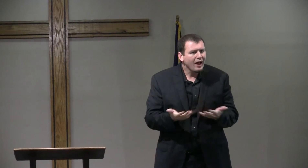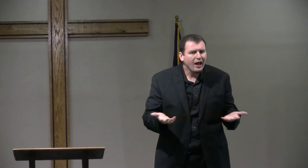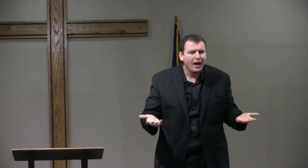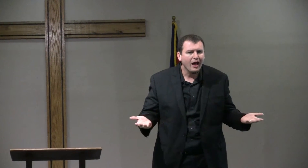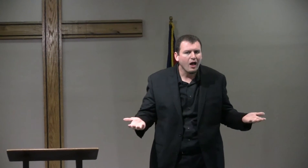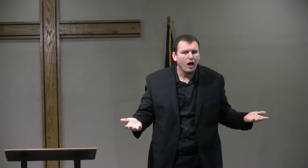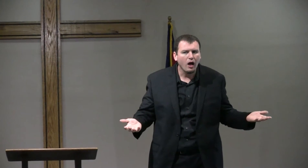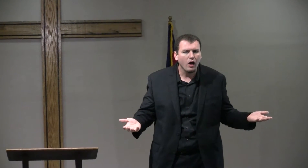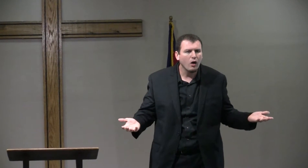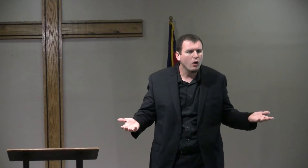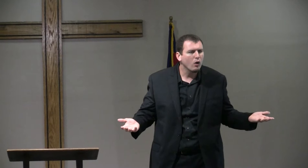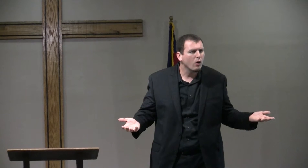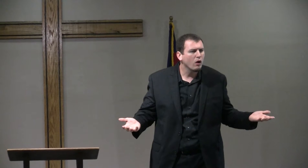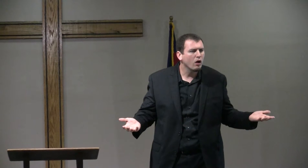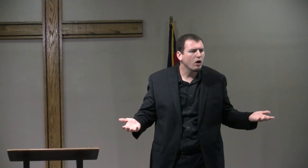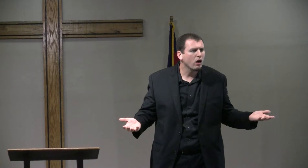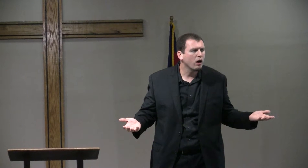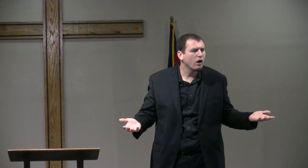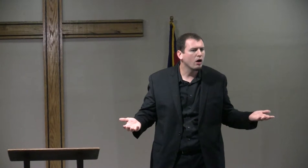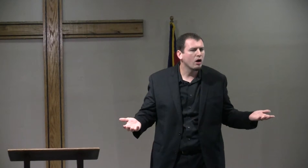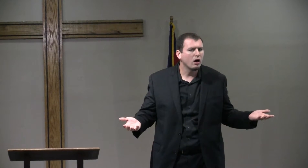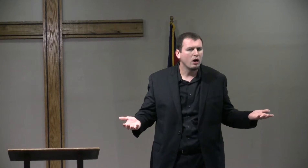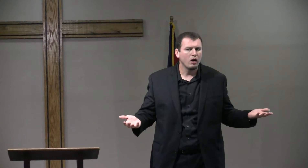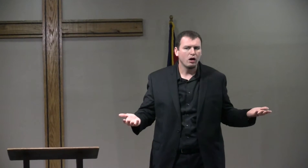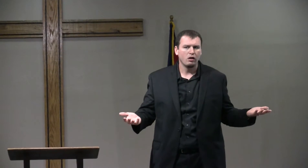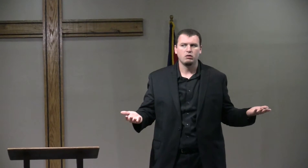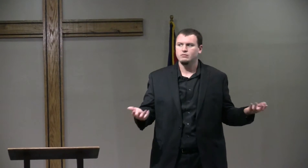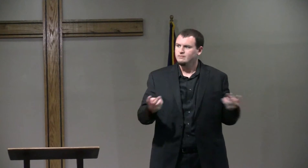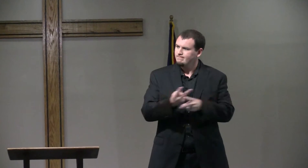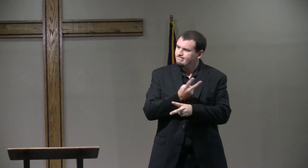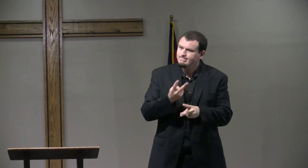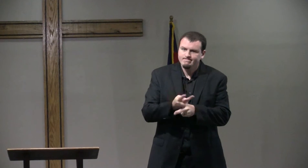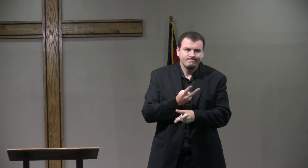So today, we need to find a way to escape.